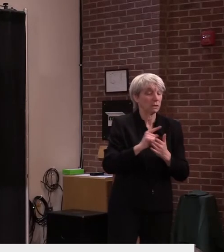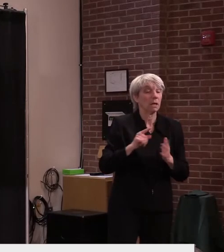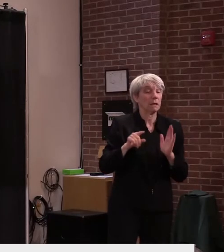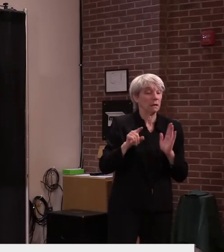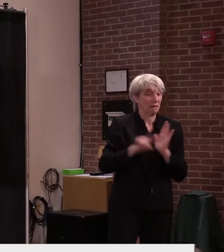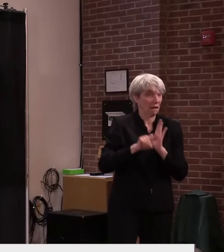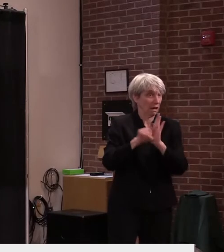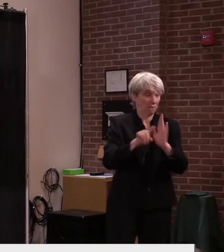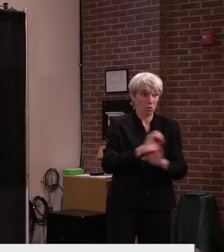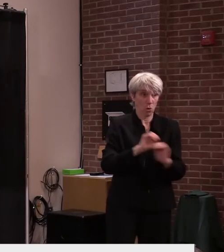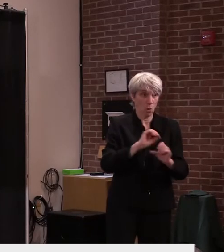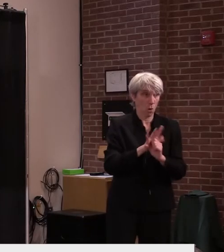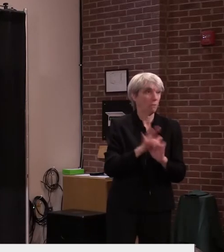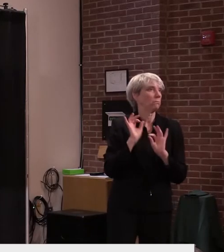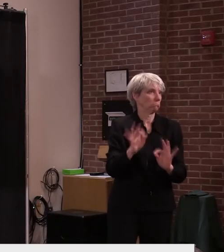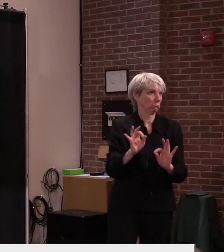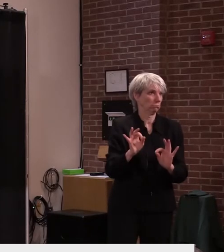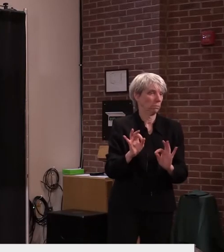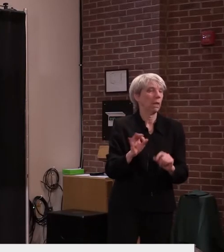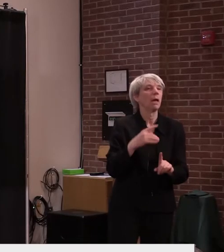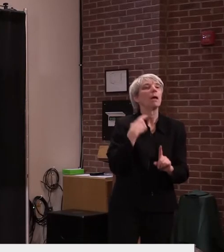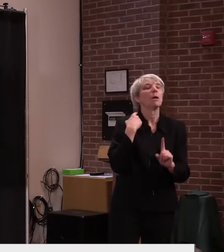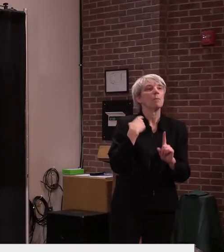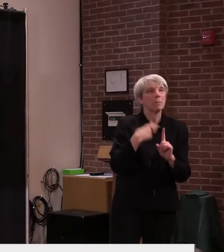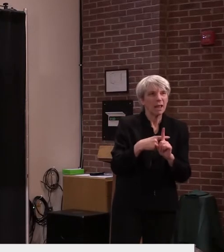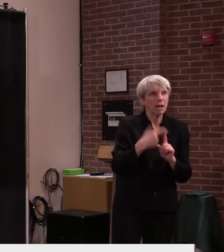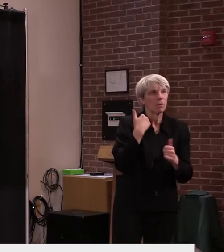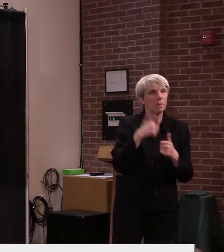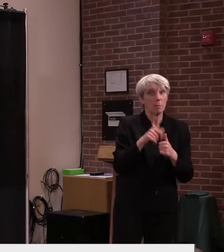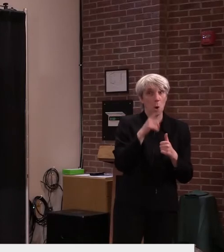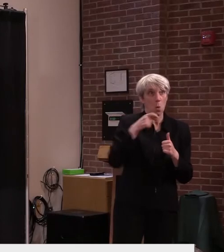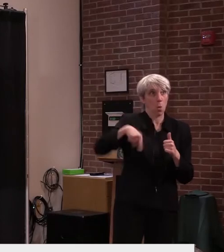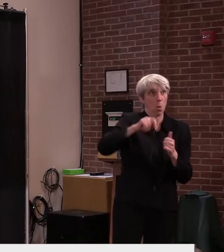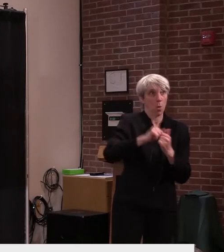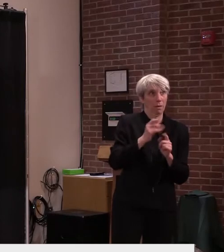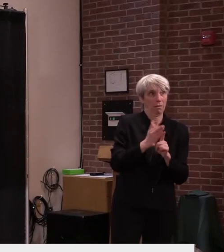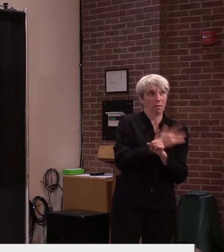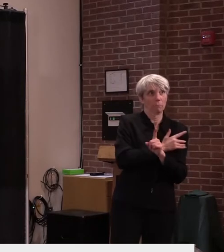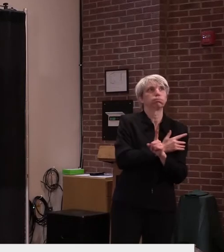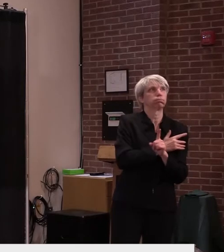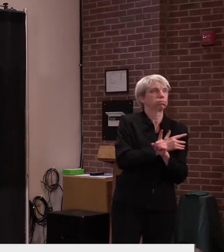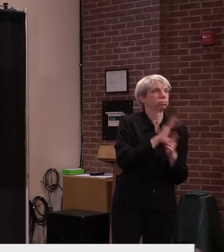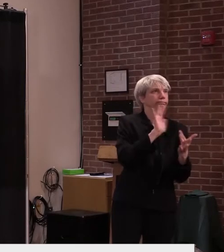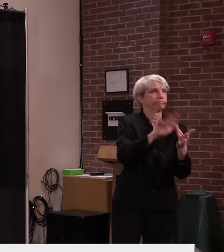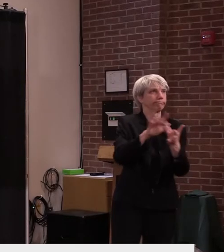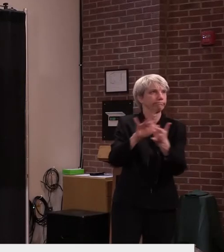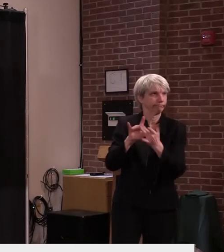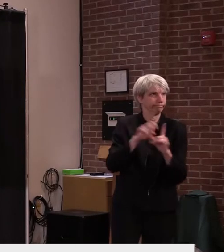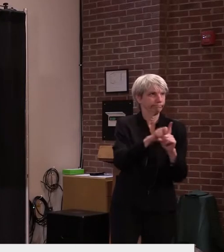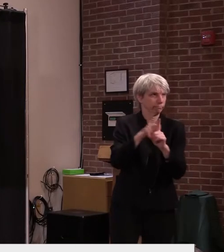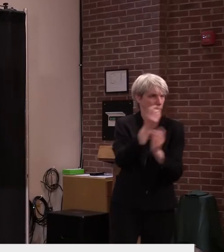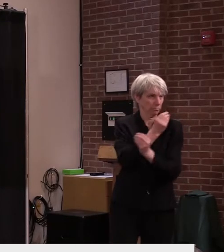remembering to notify your close contacts. You can get all this guidance at